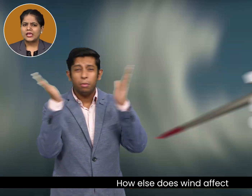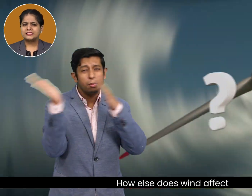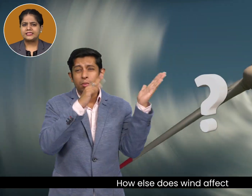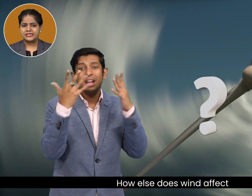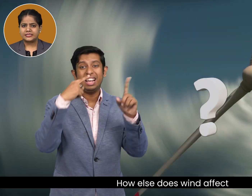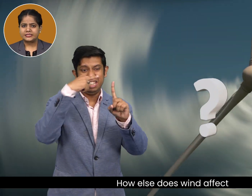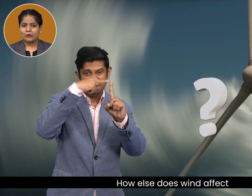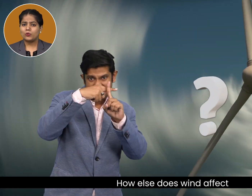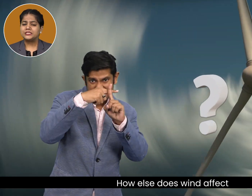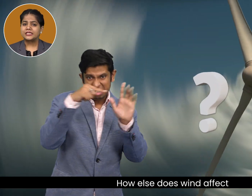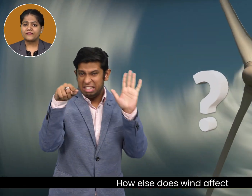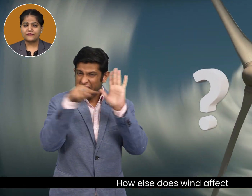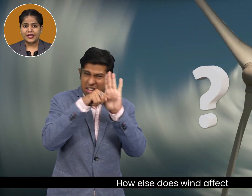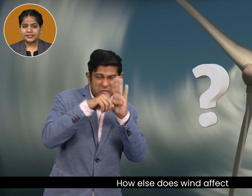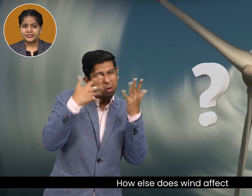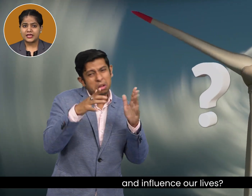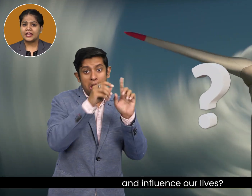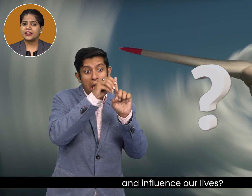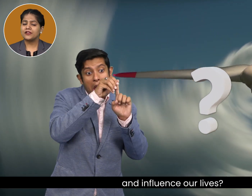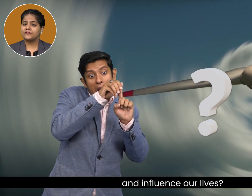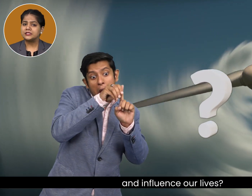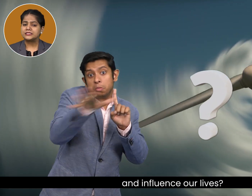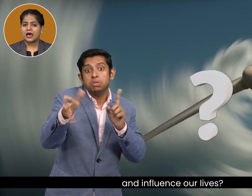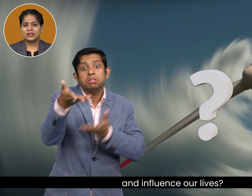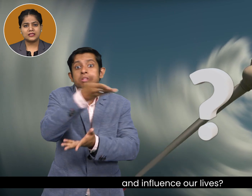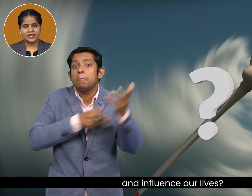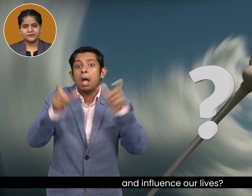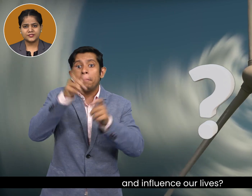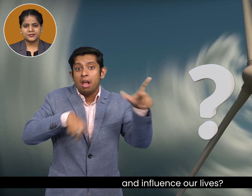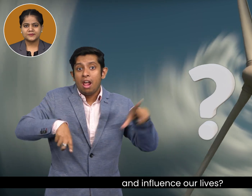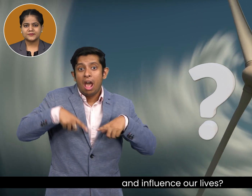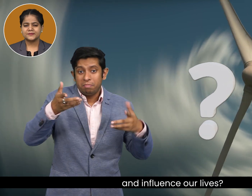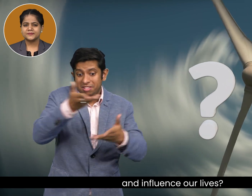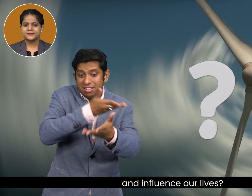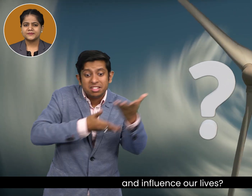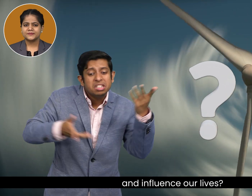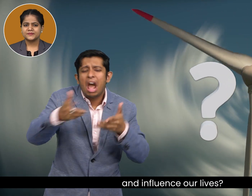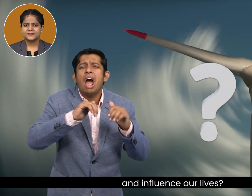How else does wind affect and influence our lives?